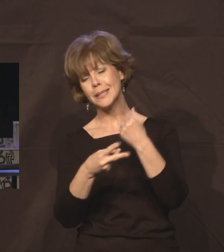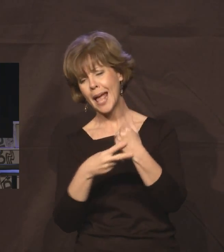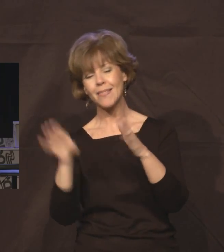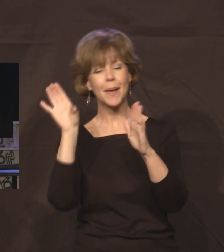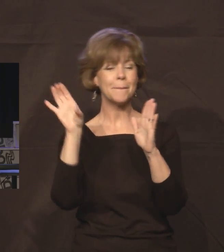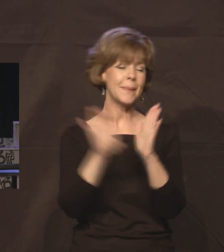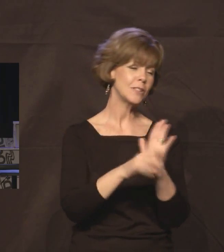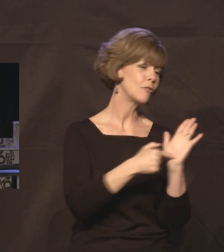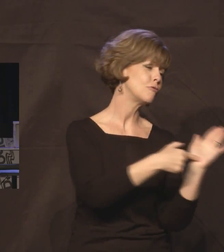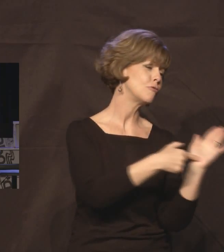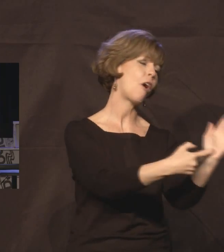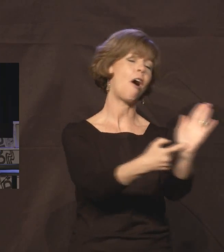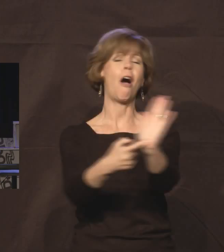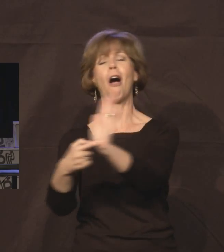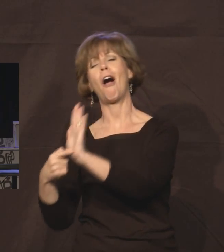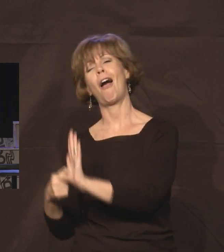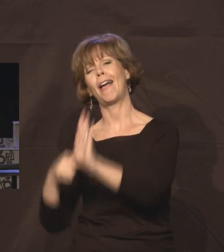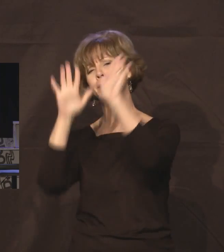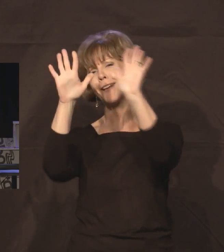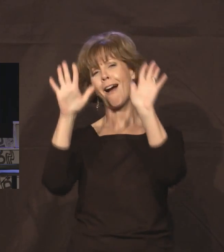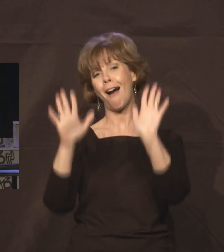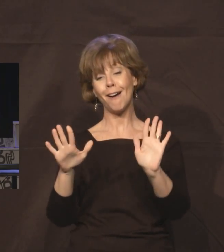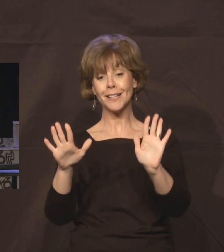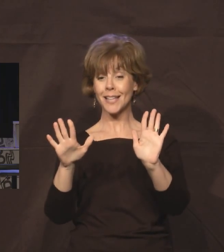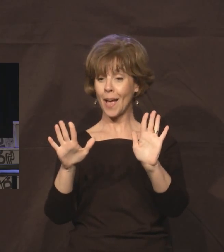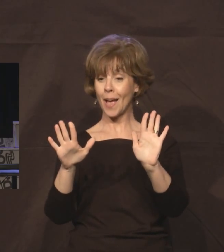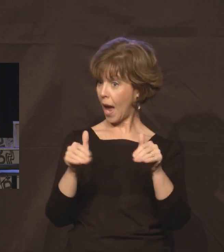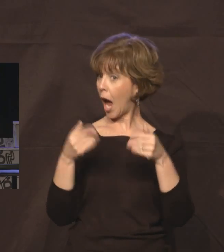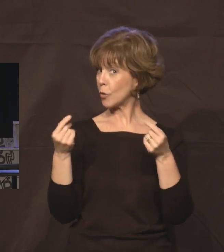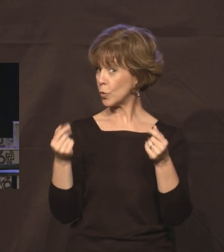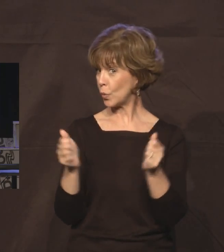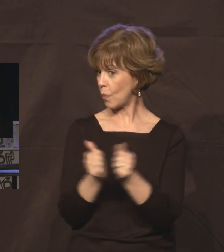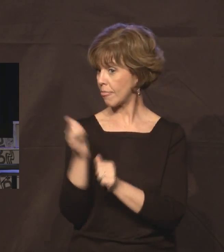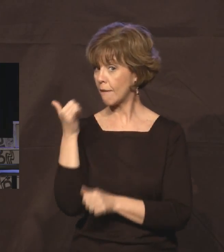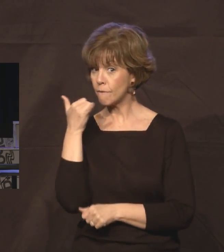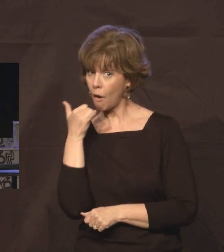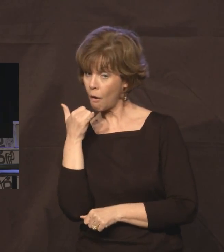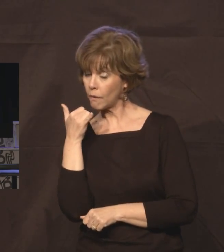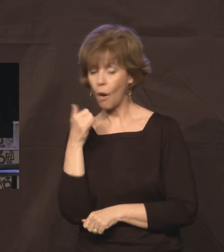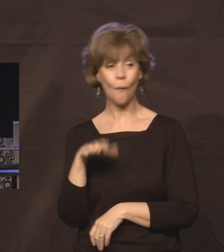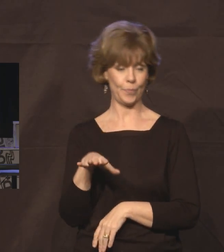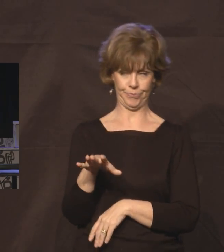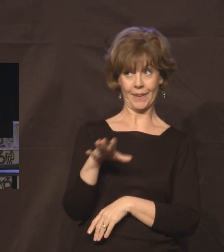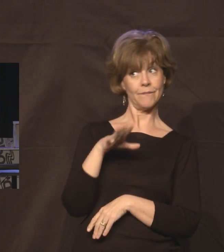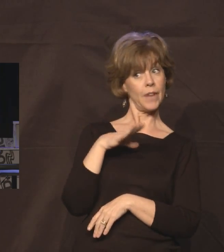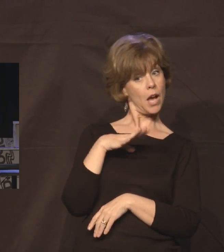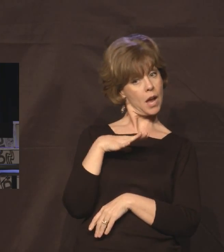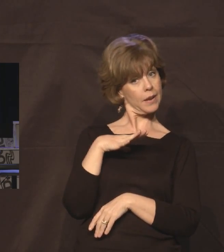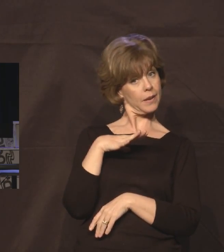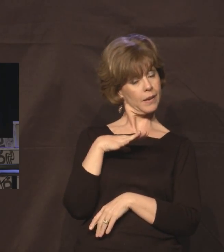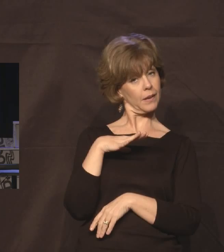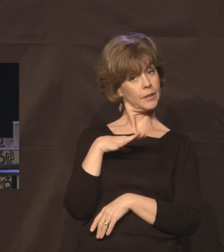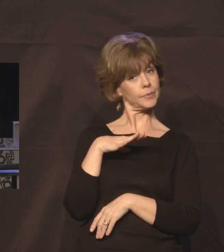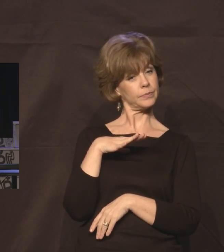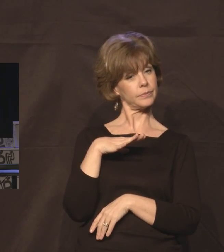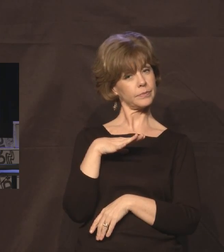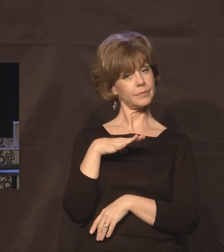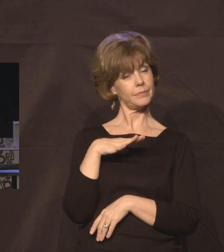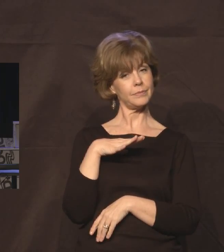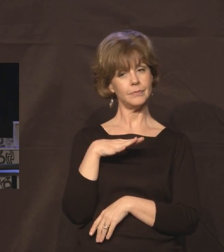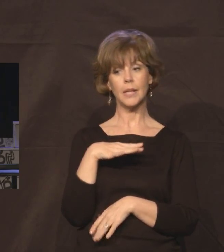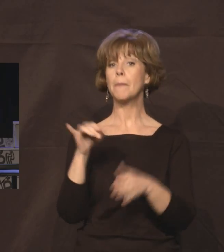awesome. And every time I call, I'm like, how you doing with the phone? Doing fine, you know? And I'll tell you this, like, see,